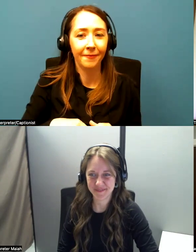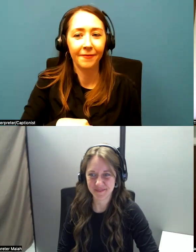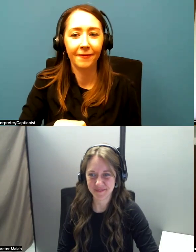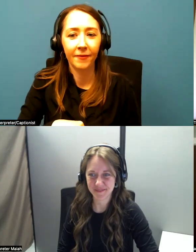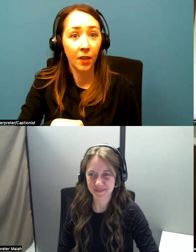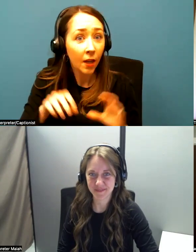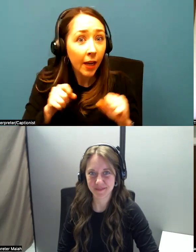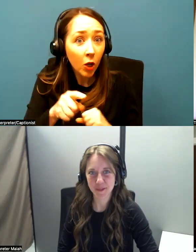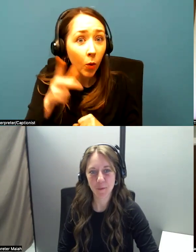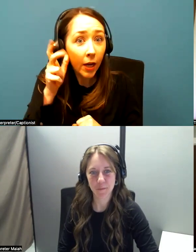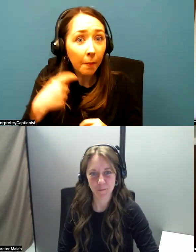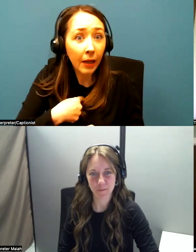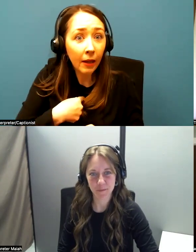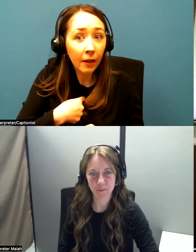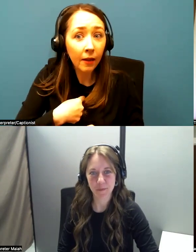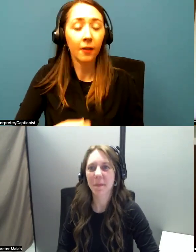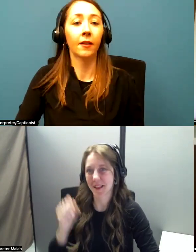Can you hear me? Yeah.